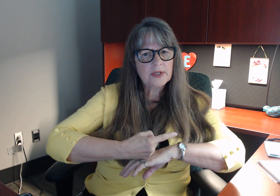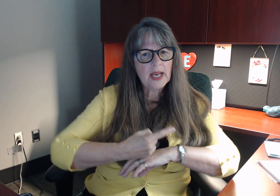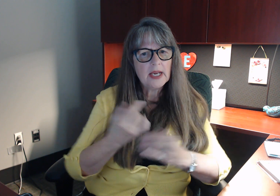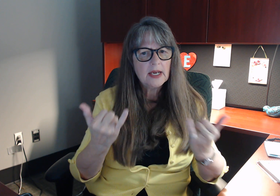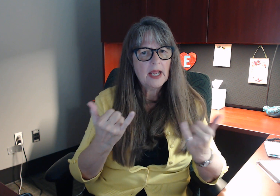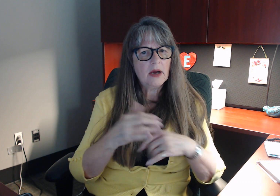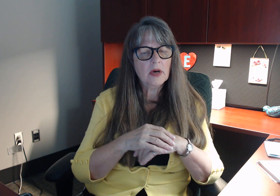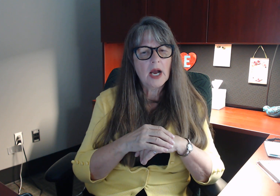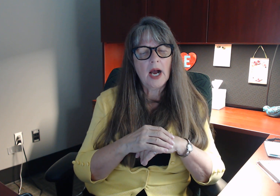day now,